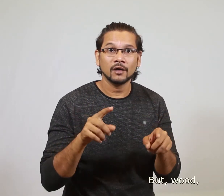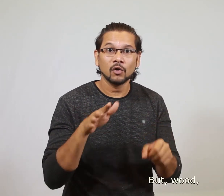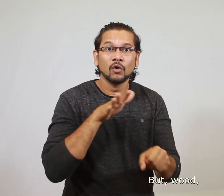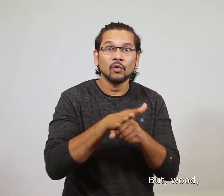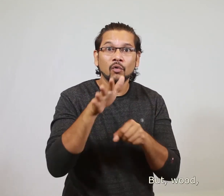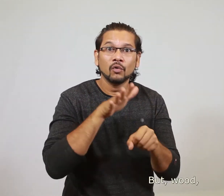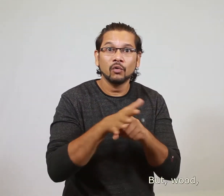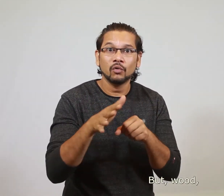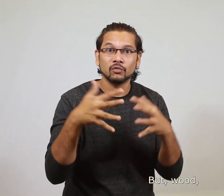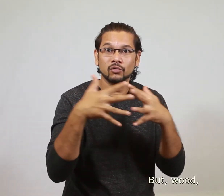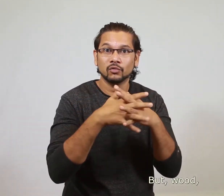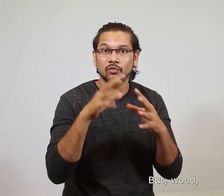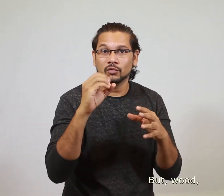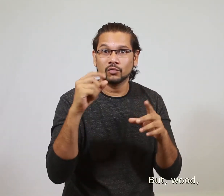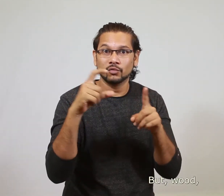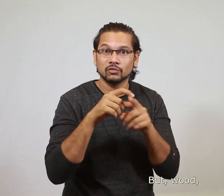But wood,